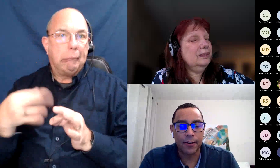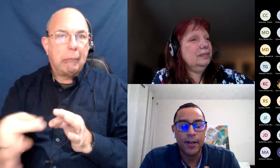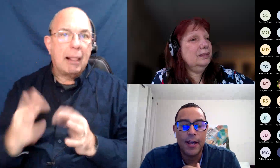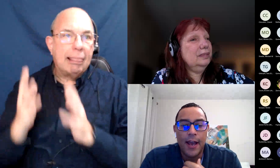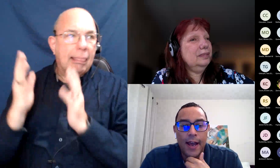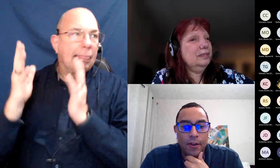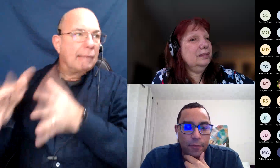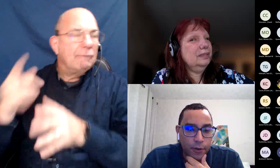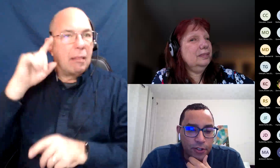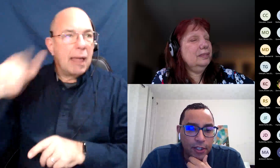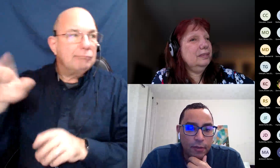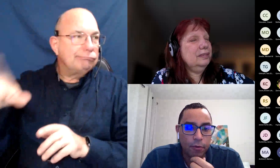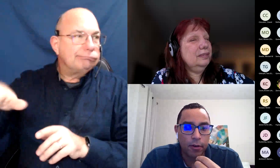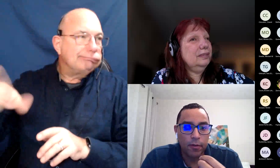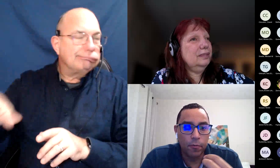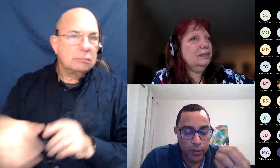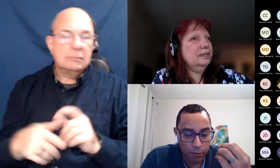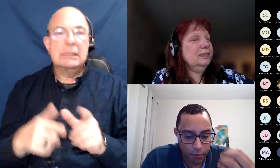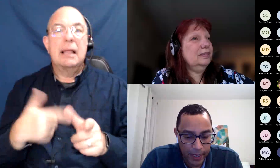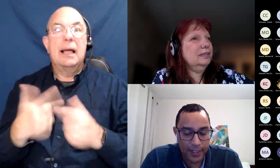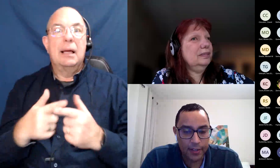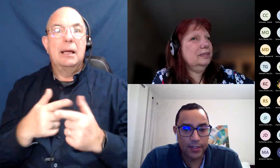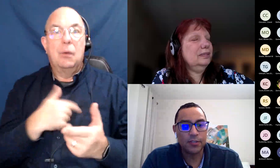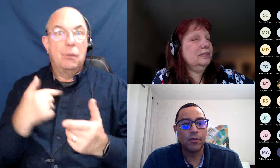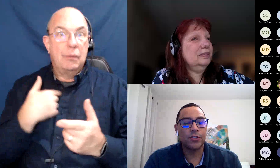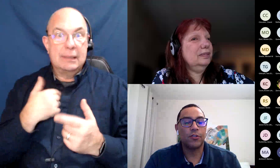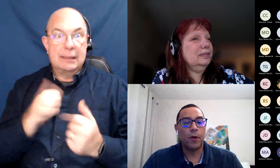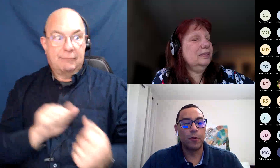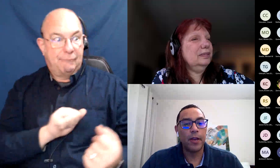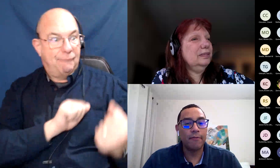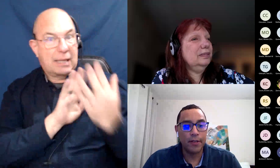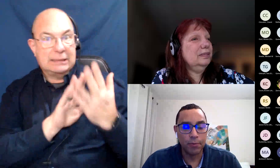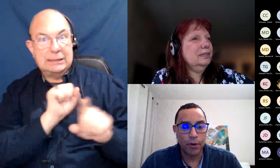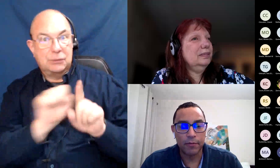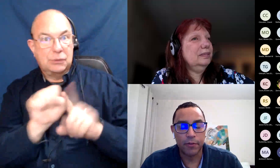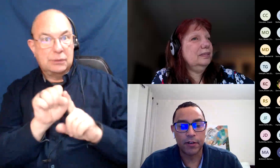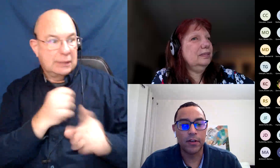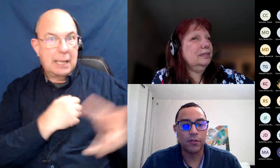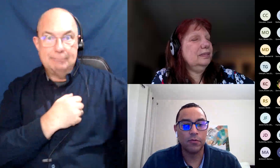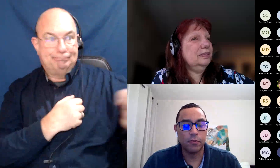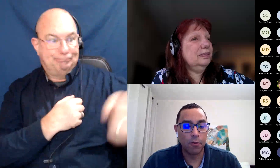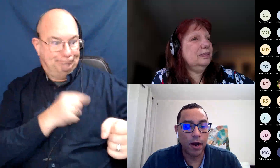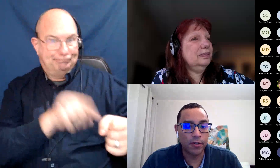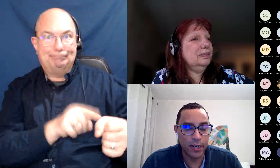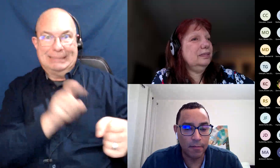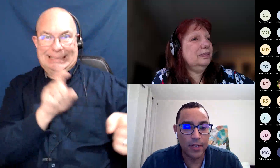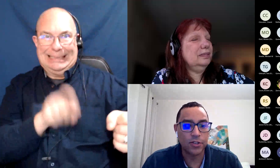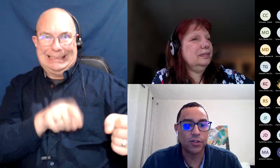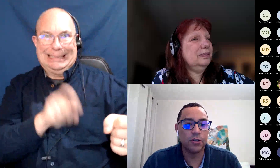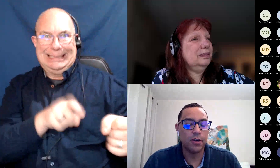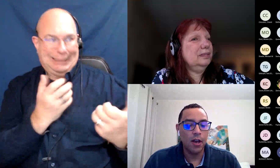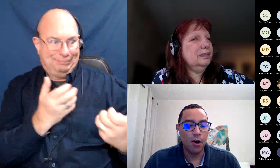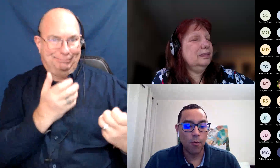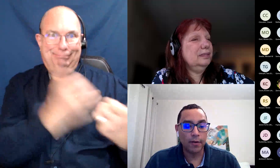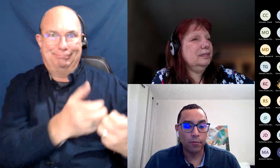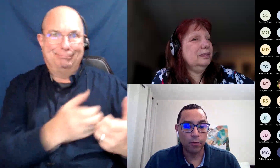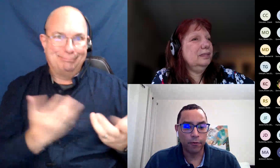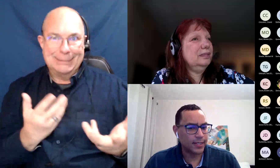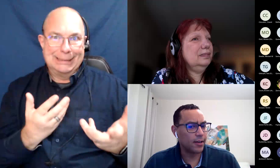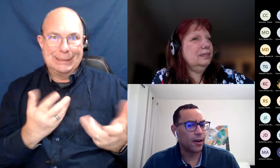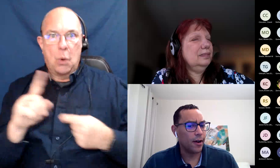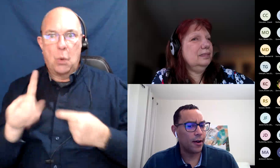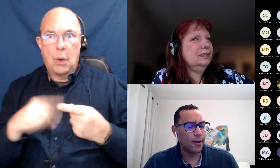for later. And unfortunately, once we're facing the situation when we have an employee in front of us who requires an accommodation, or